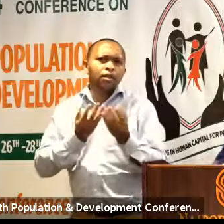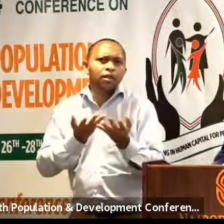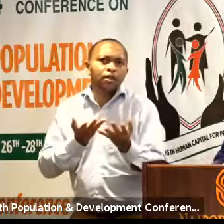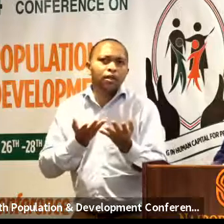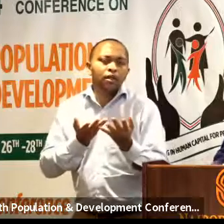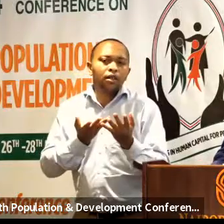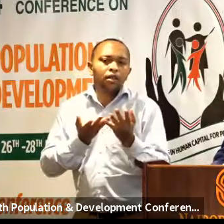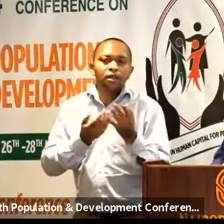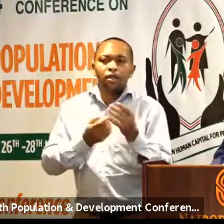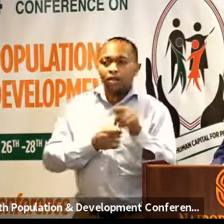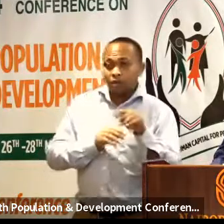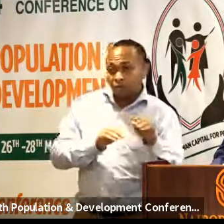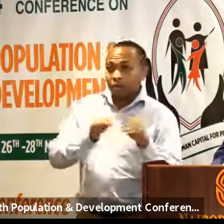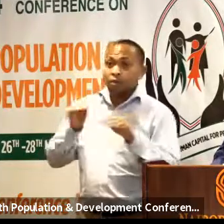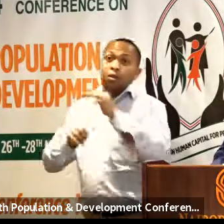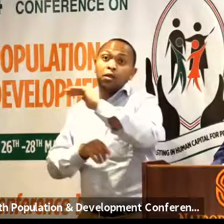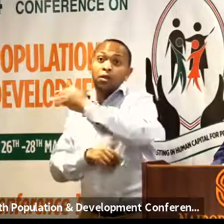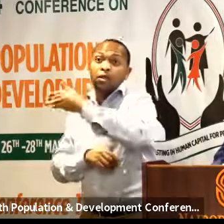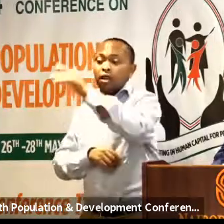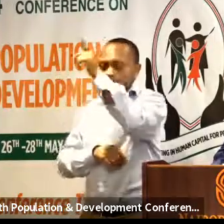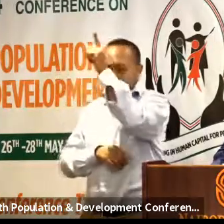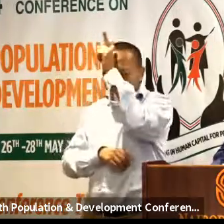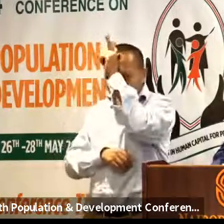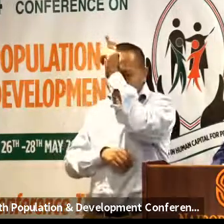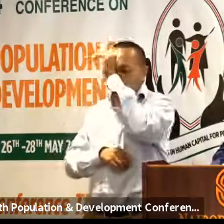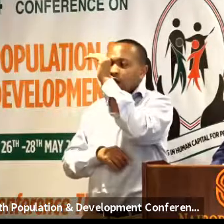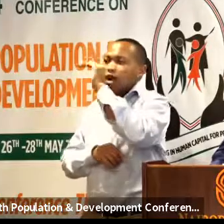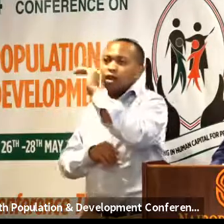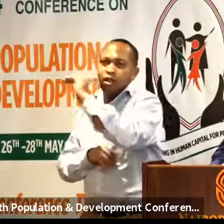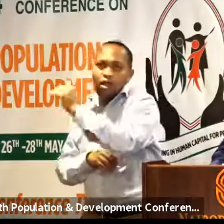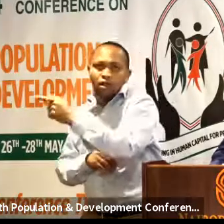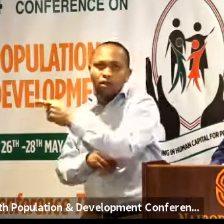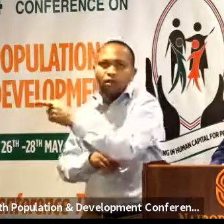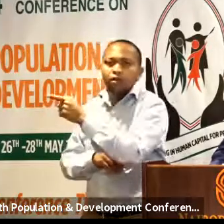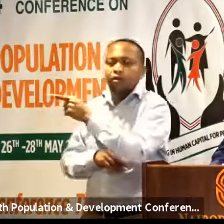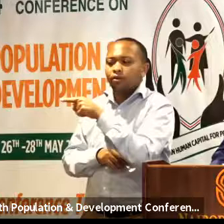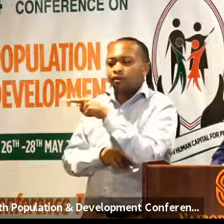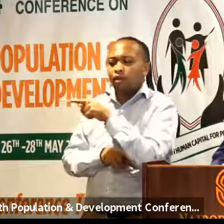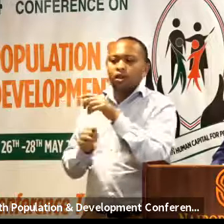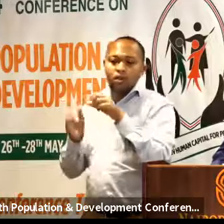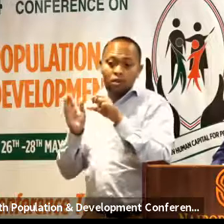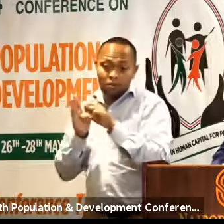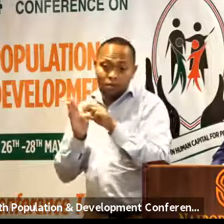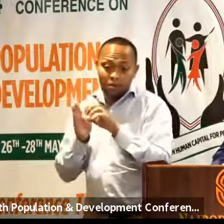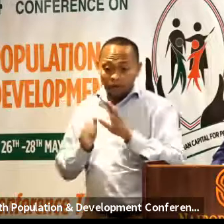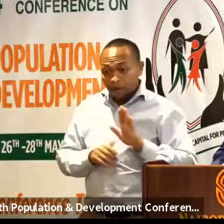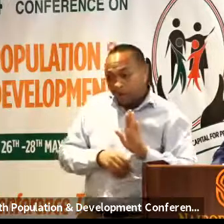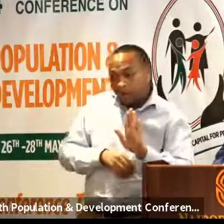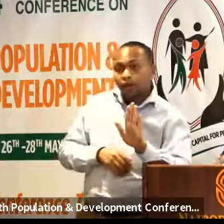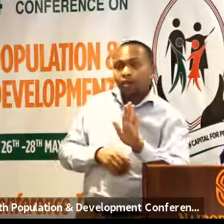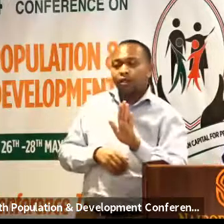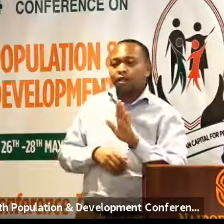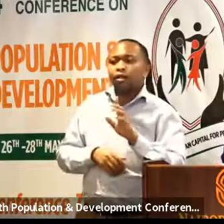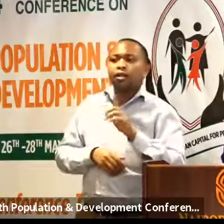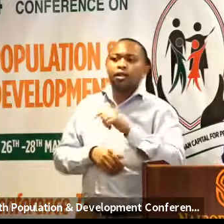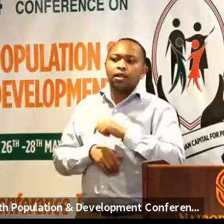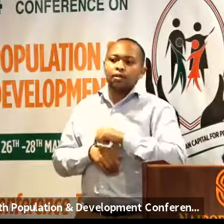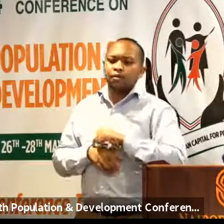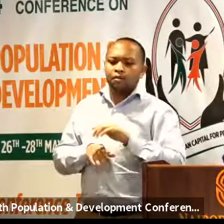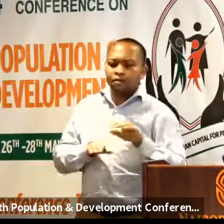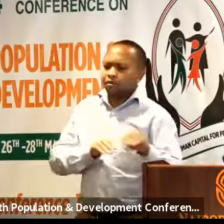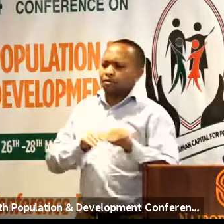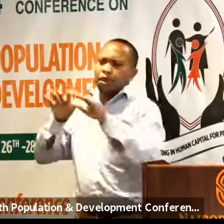urbanization. And urbanization, of course, has its own issues, especially in the informal